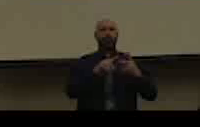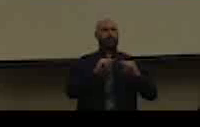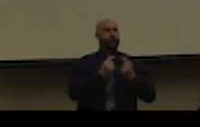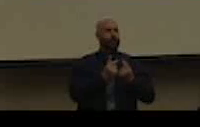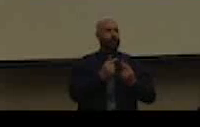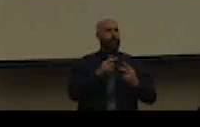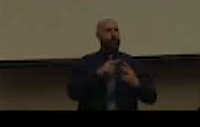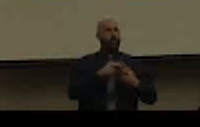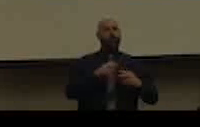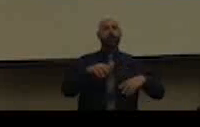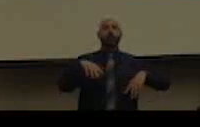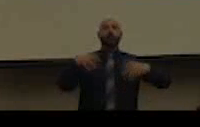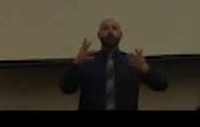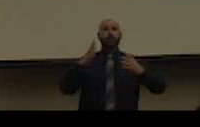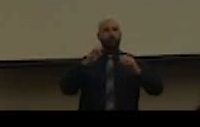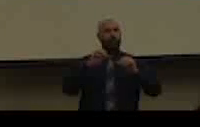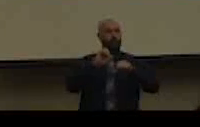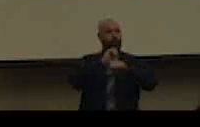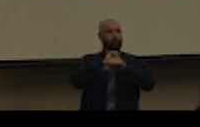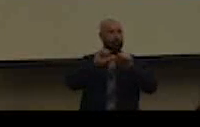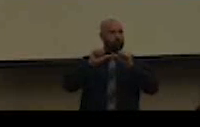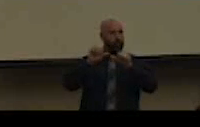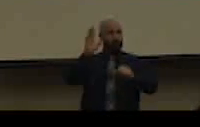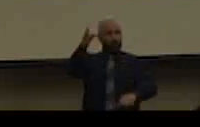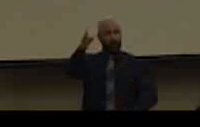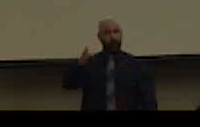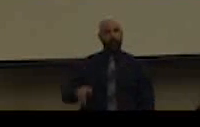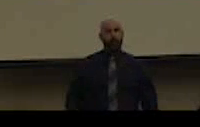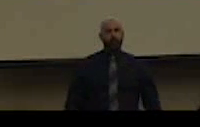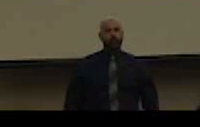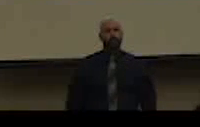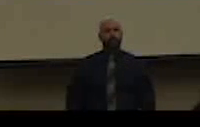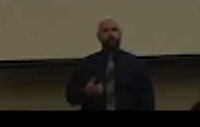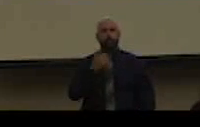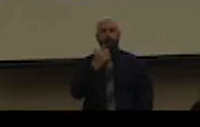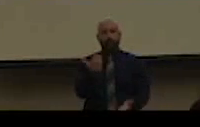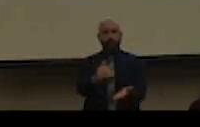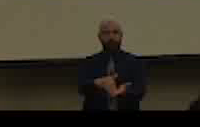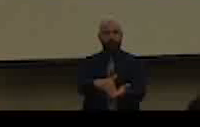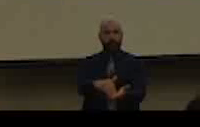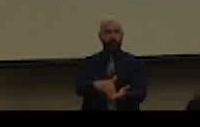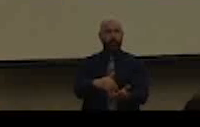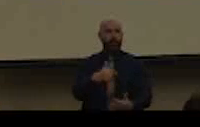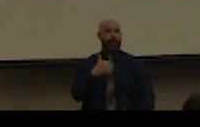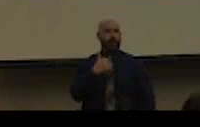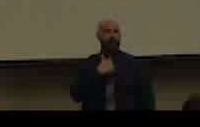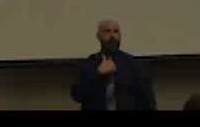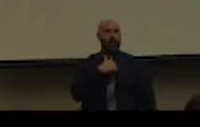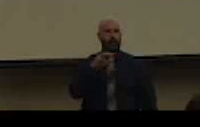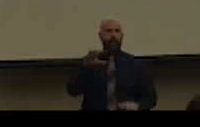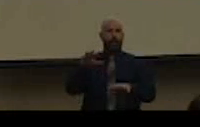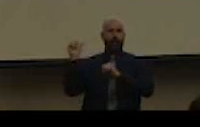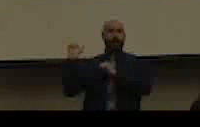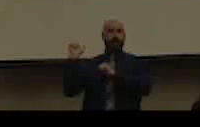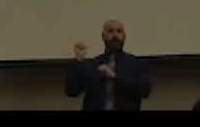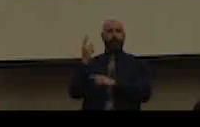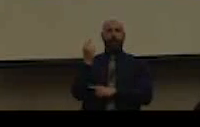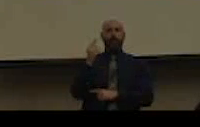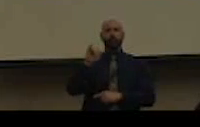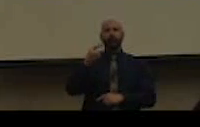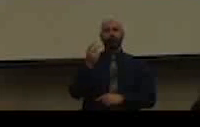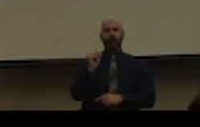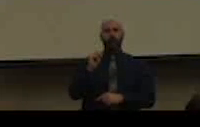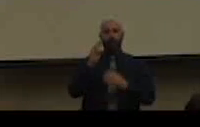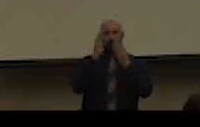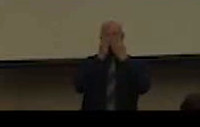Otherwise, we will keep the work moving. And I just want to say again, I left this group last January optimistic about